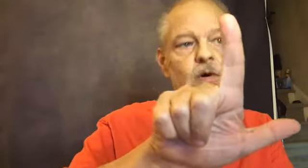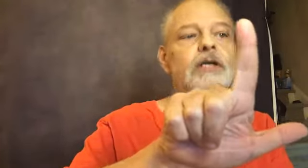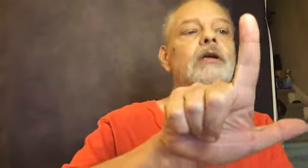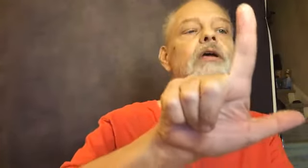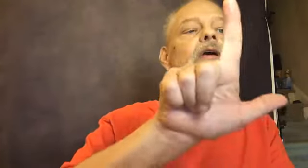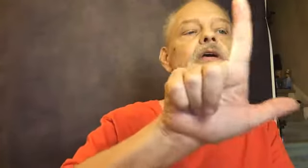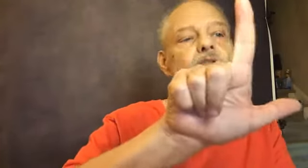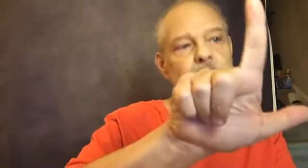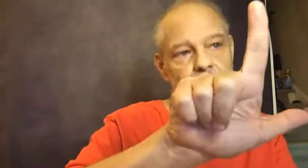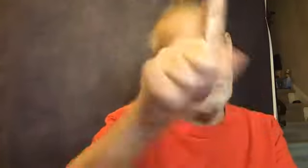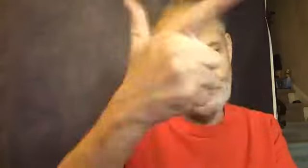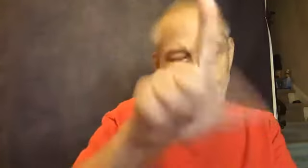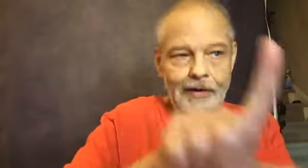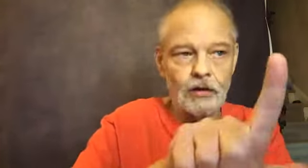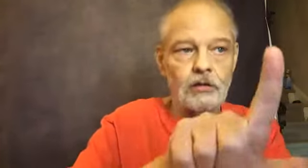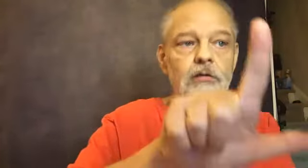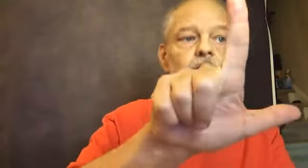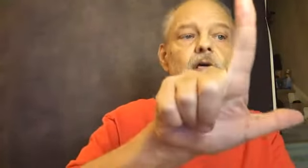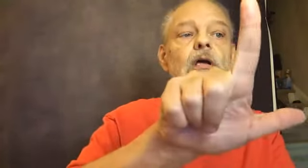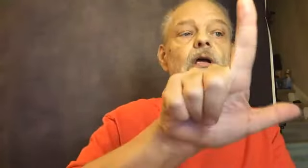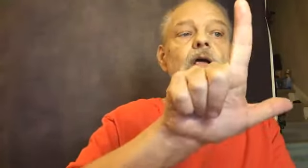21 or L.